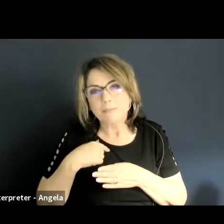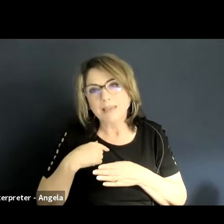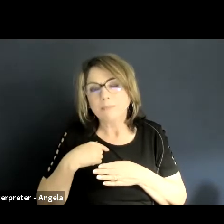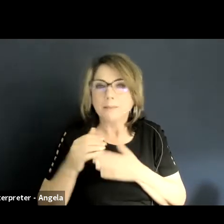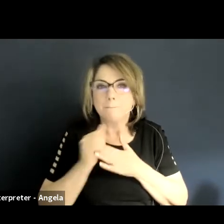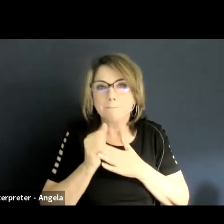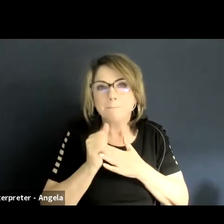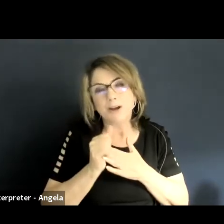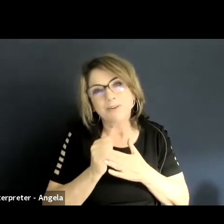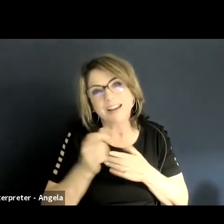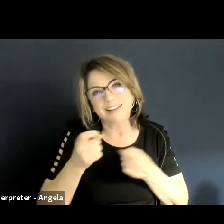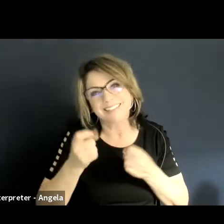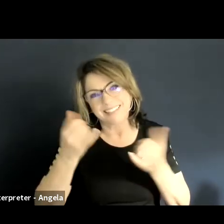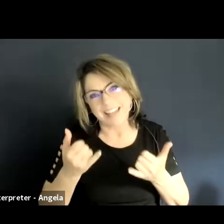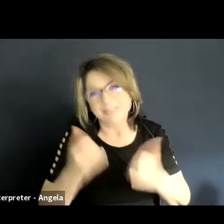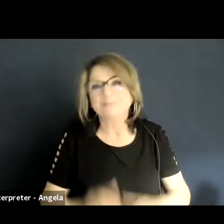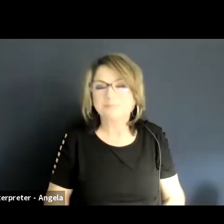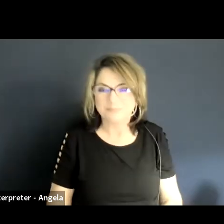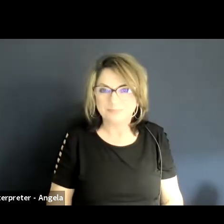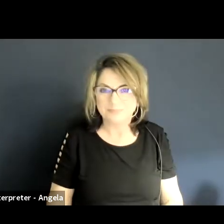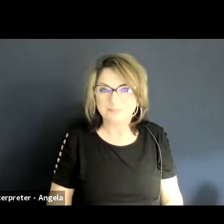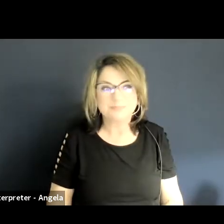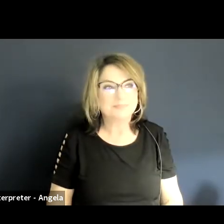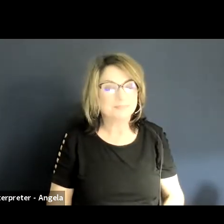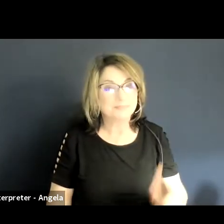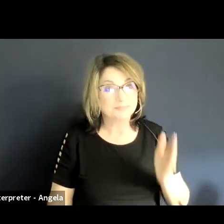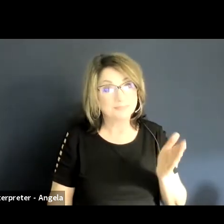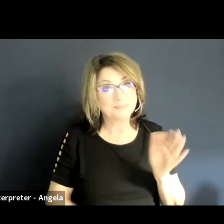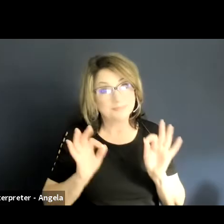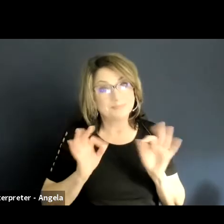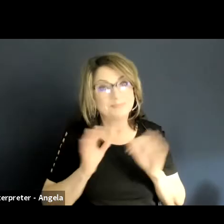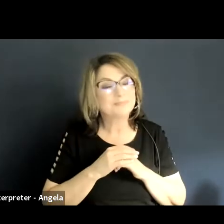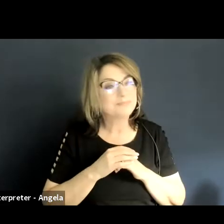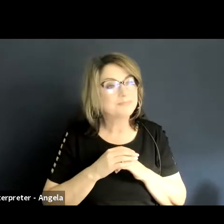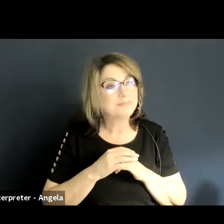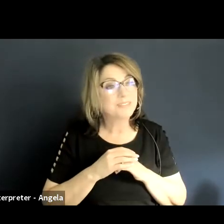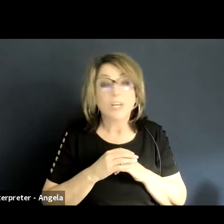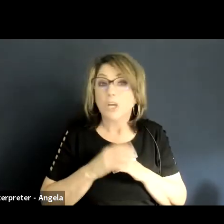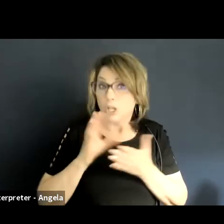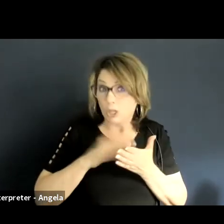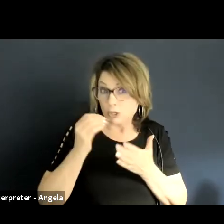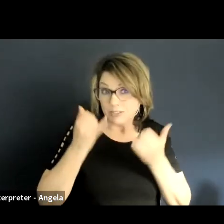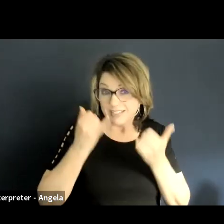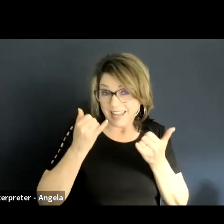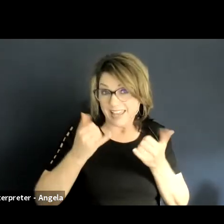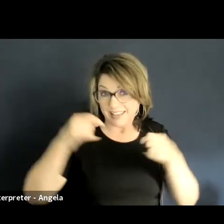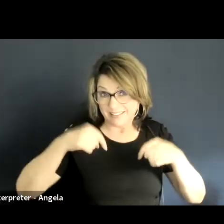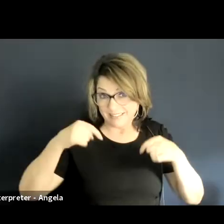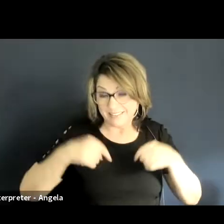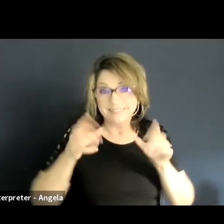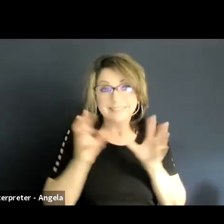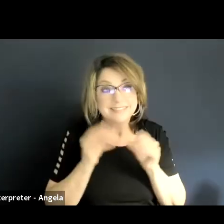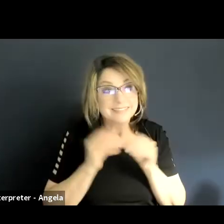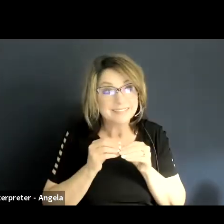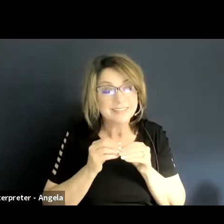moderating today. Next slide, please. Perfect. So what you will learn in today's session,